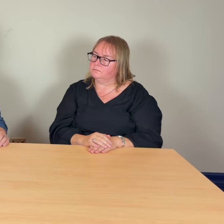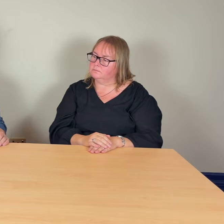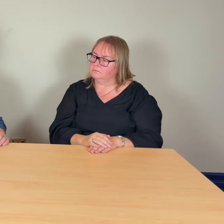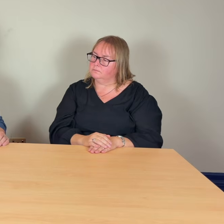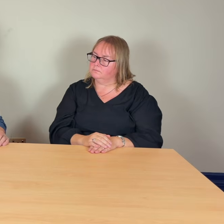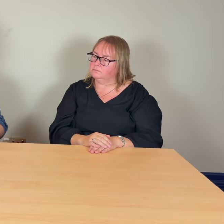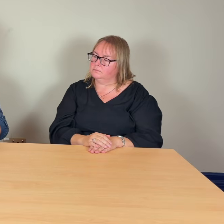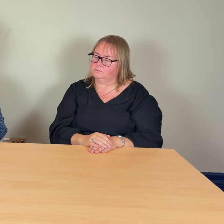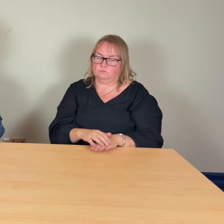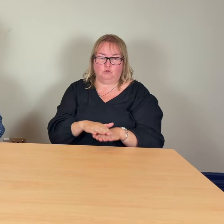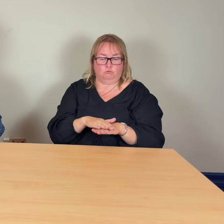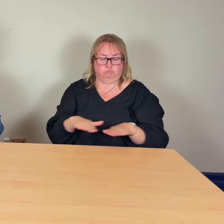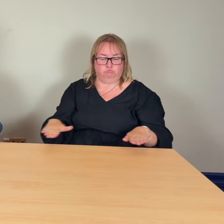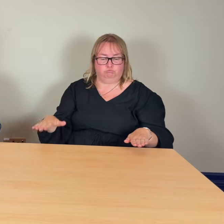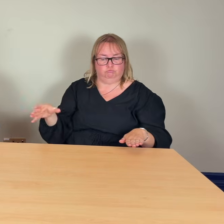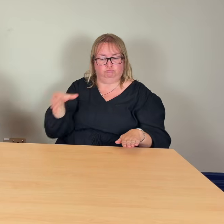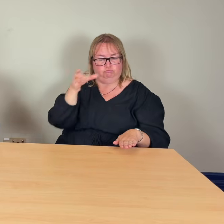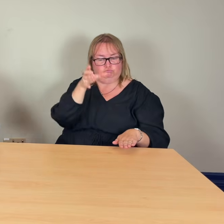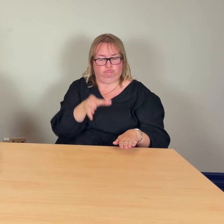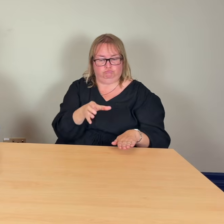I place it on top.